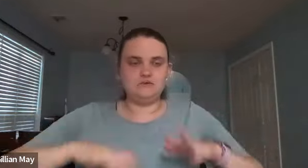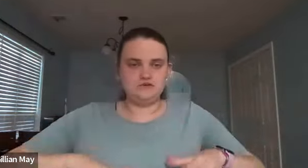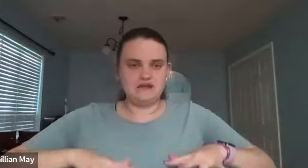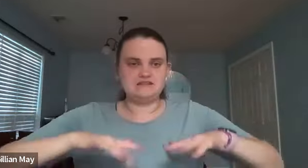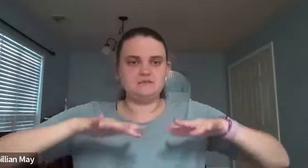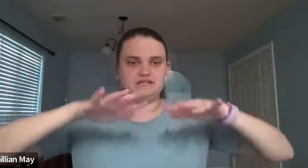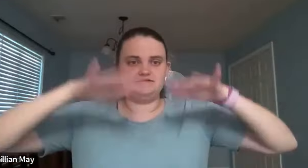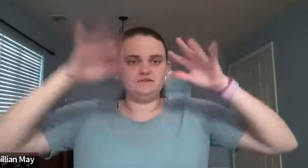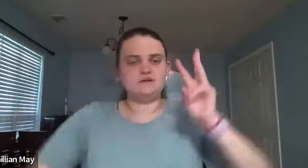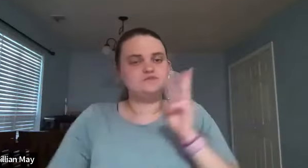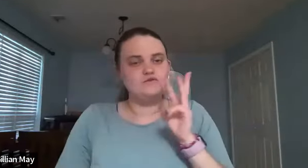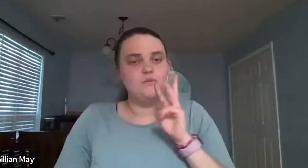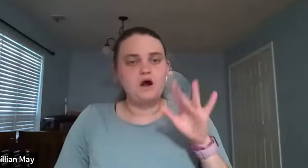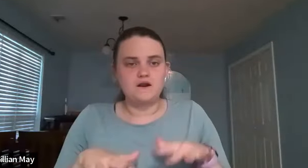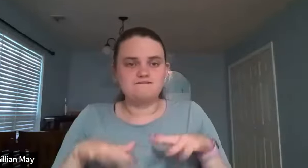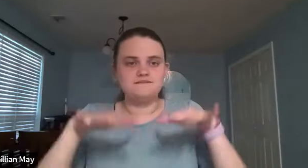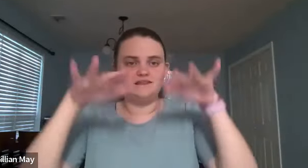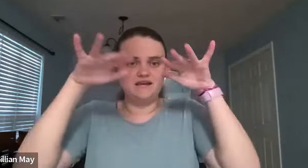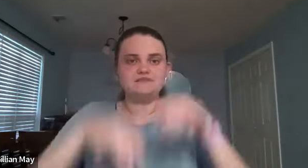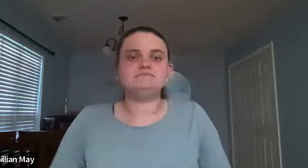your hands up like it fills up. So water, flood.